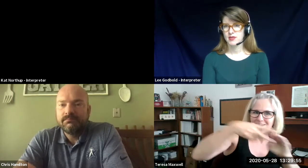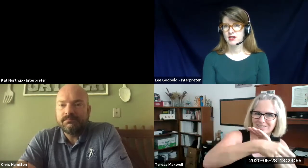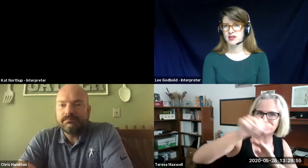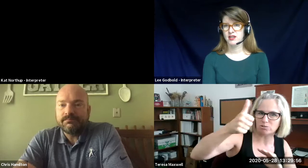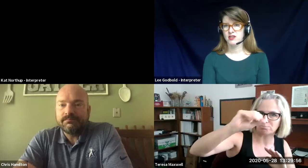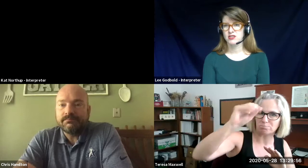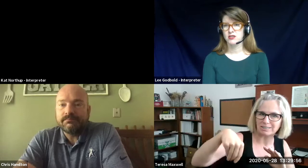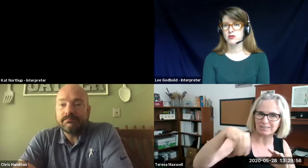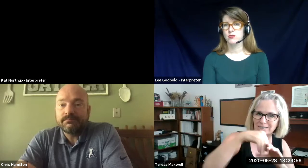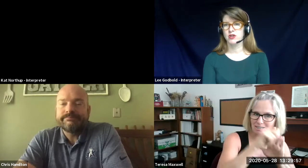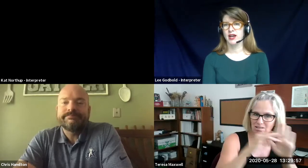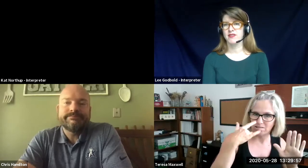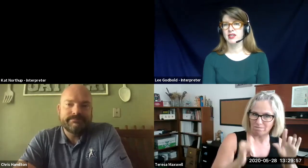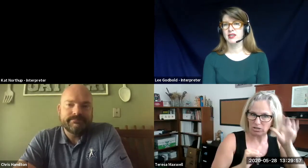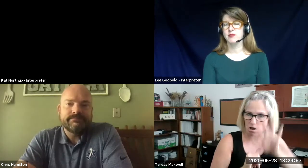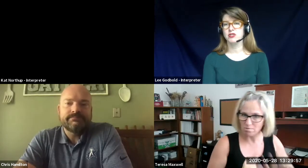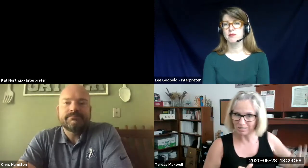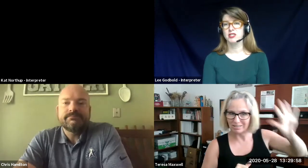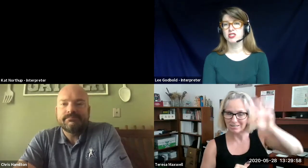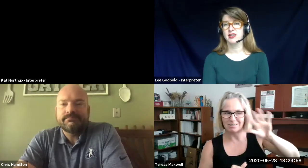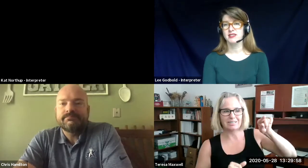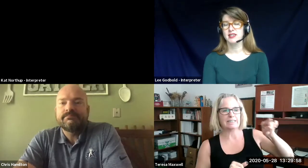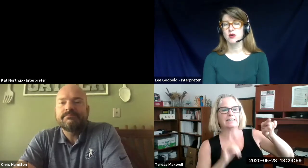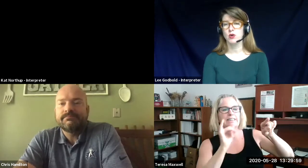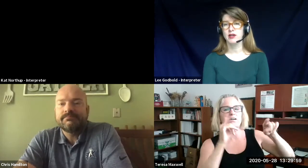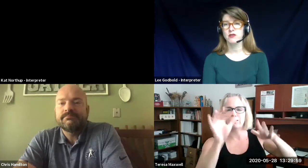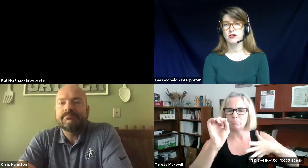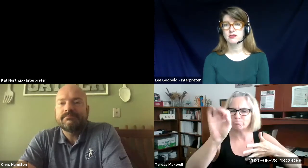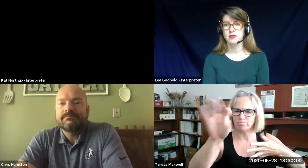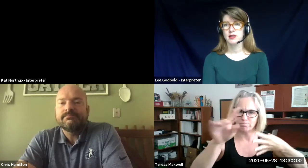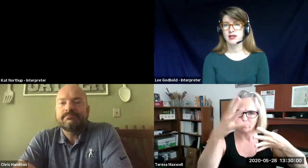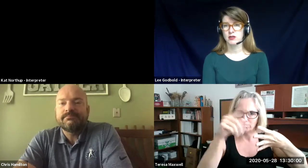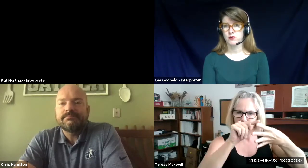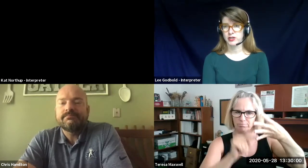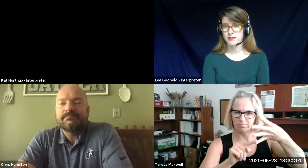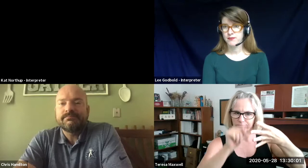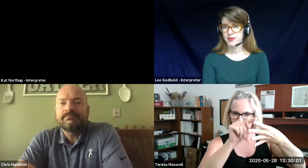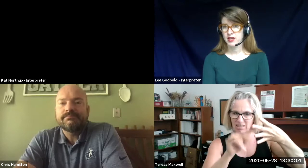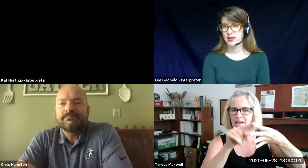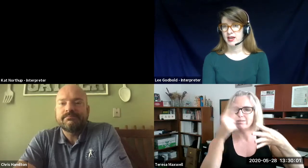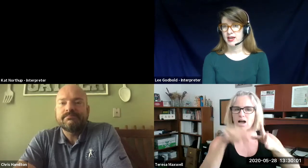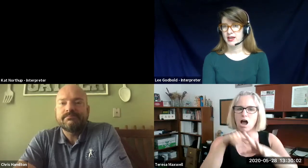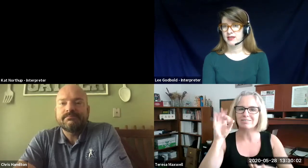And then also, we're having a 10% budget cut statewide across California. And